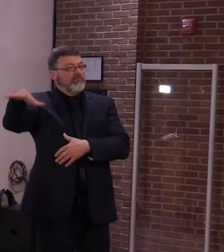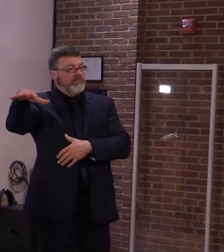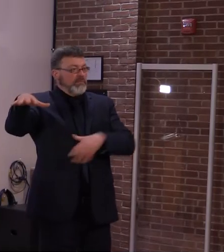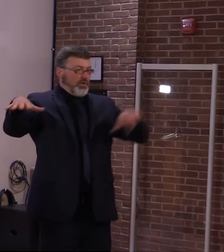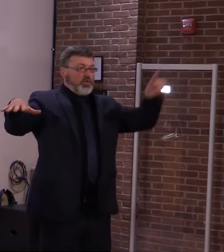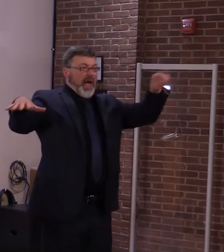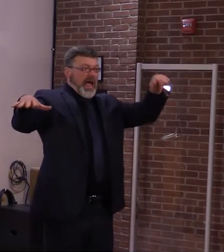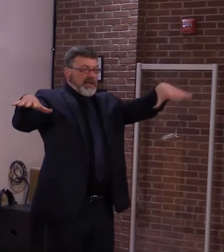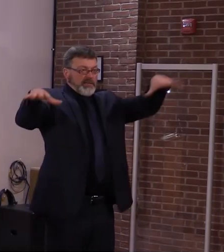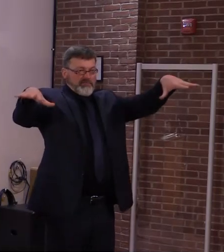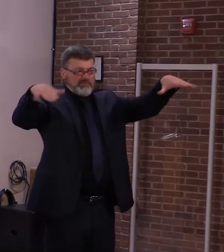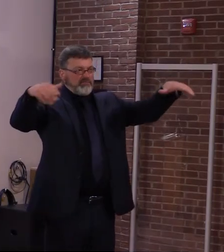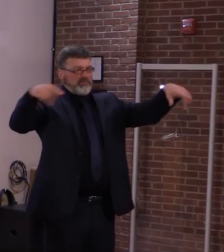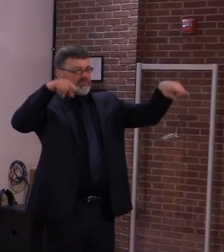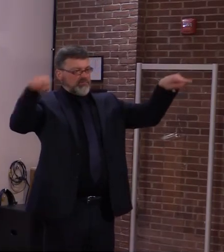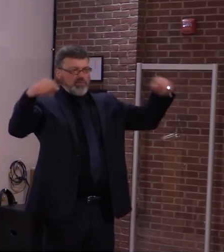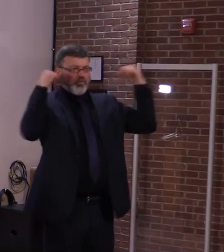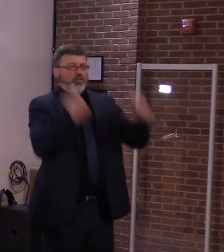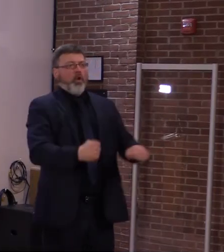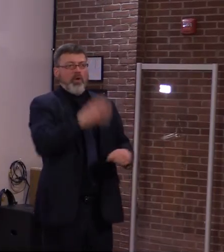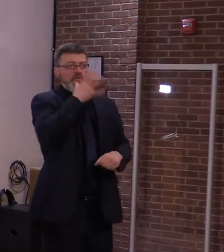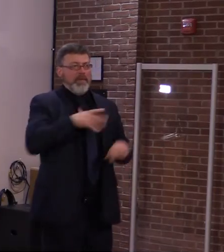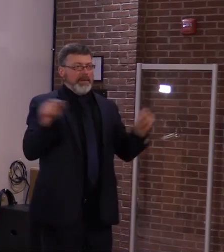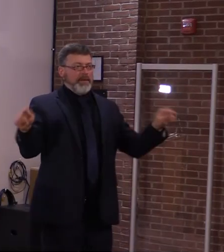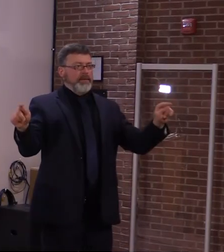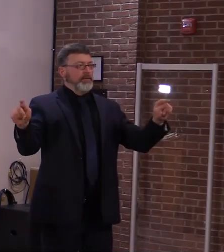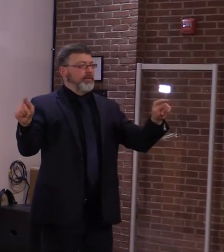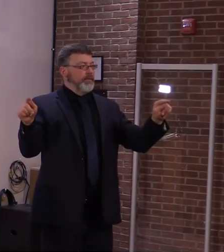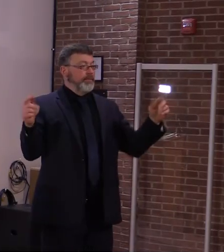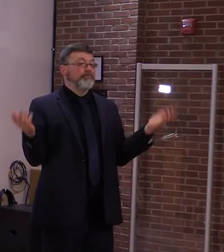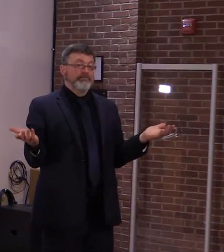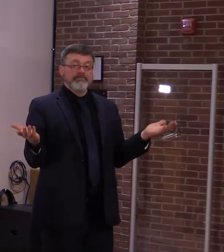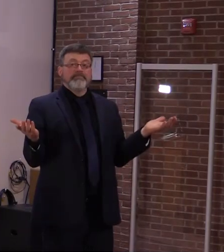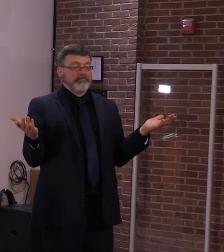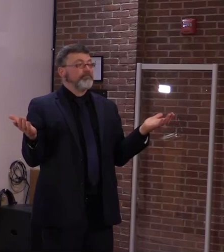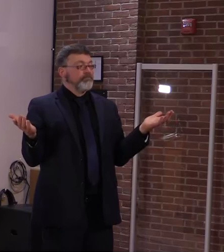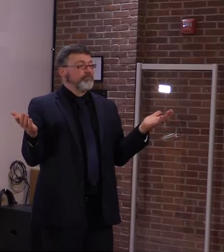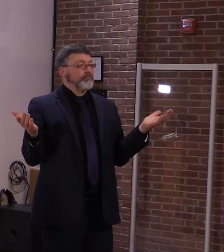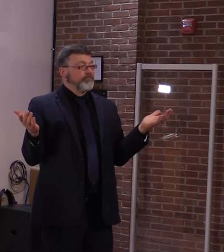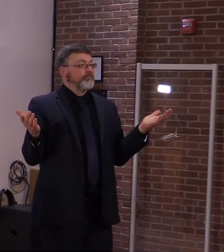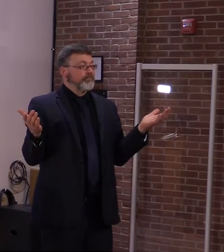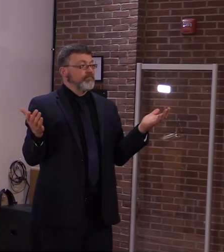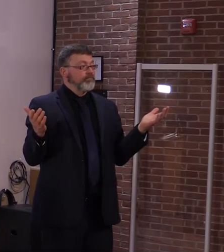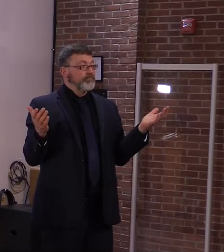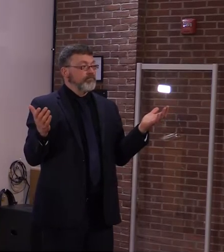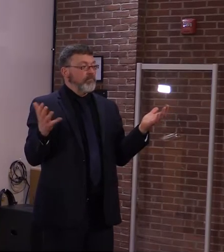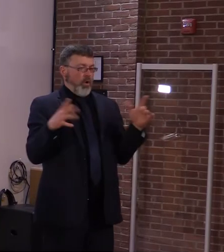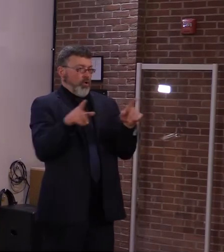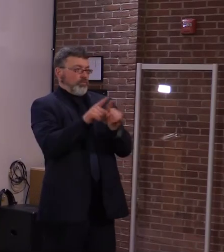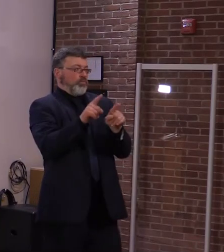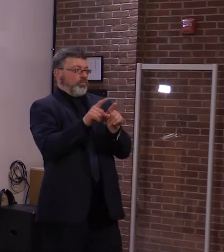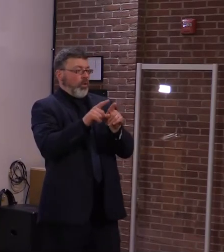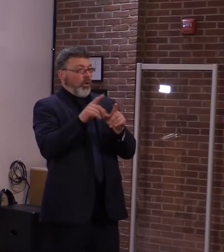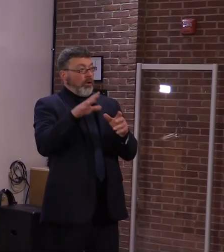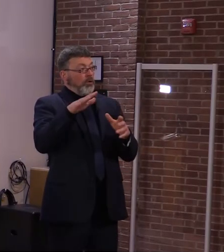in a typical day, month, or whatever to a doctor's office, there's also female preponderance